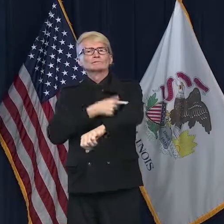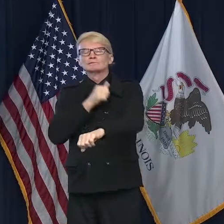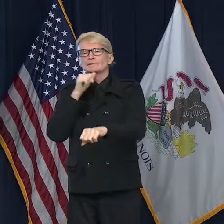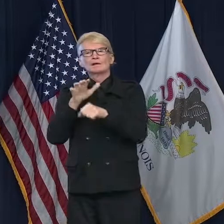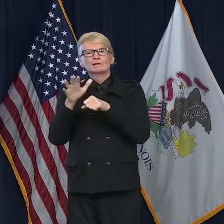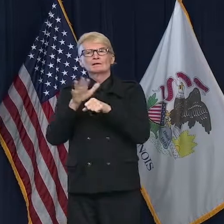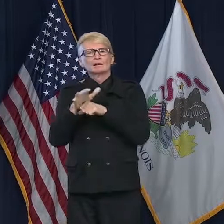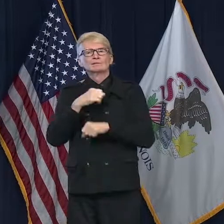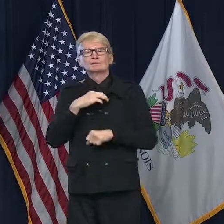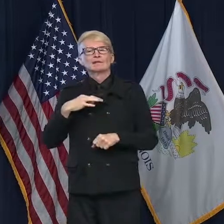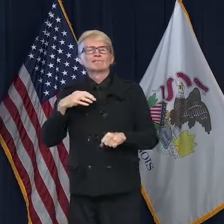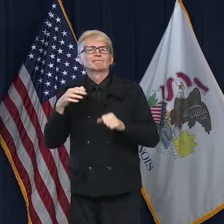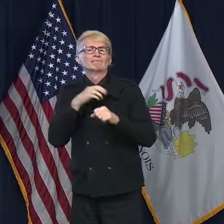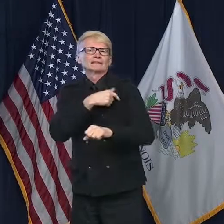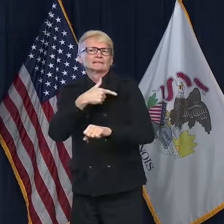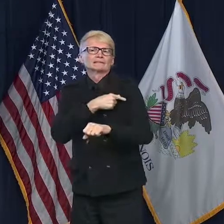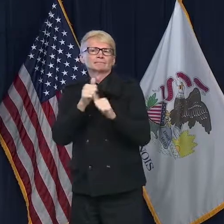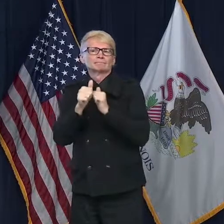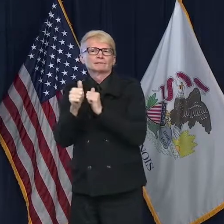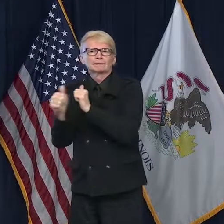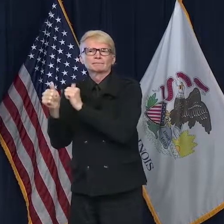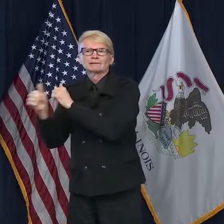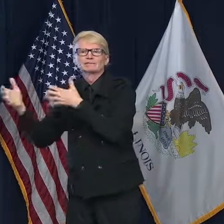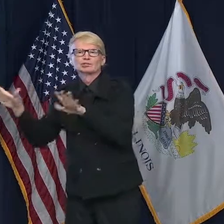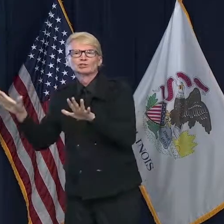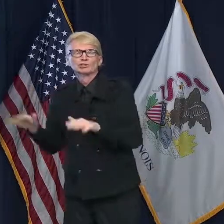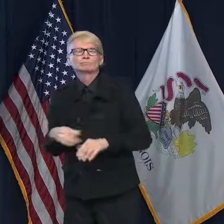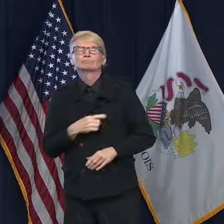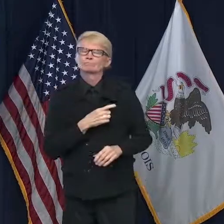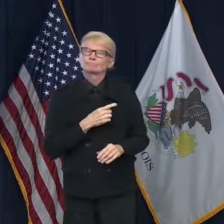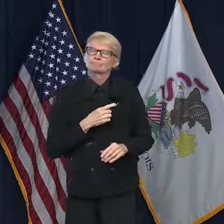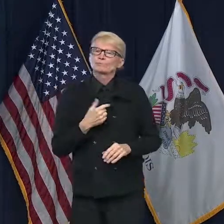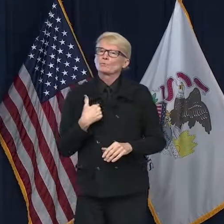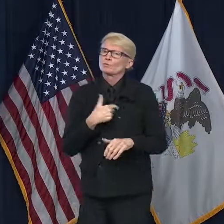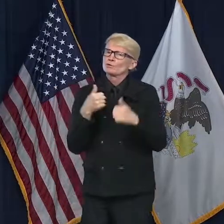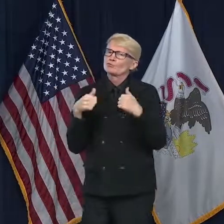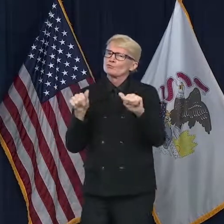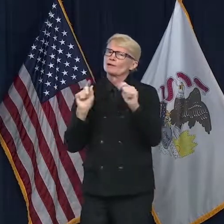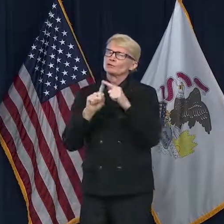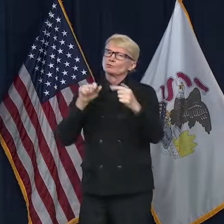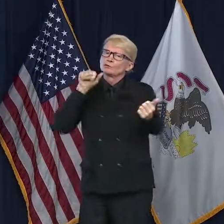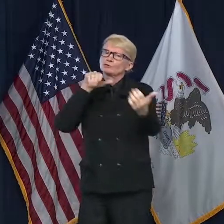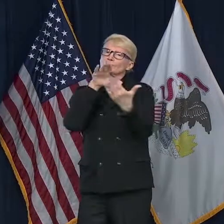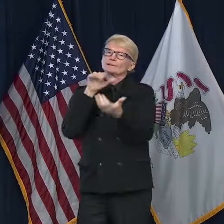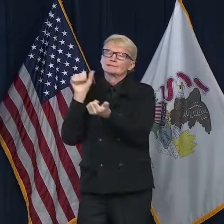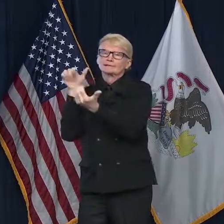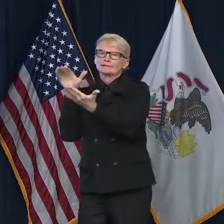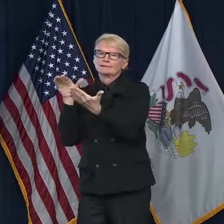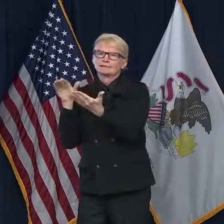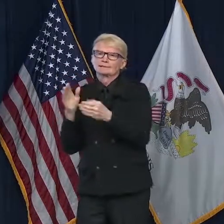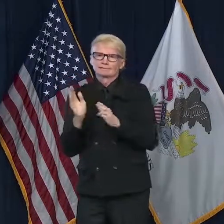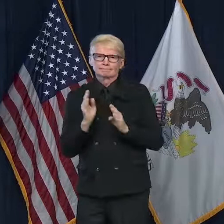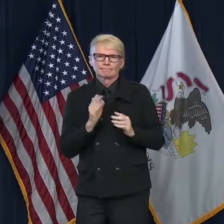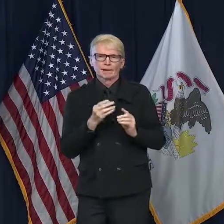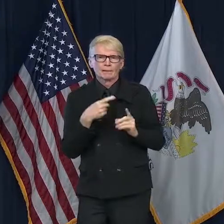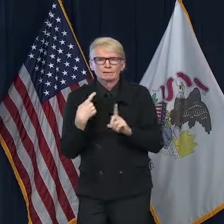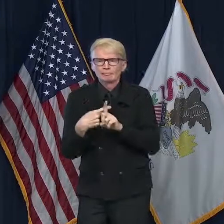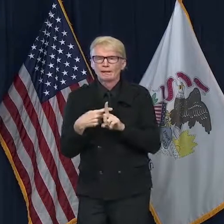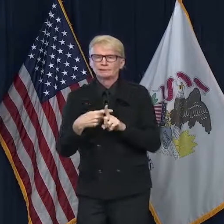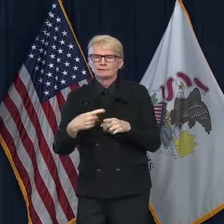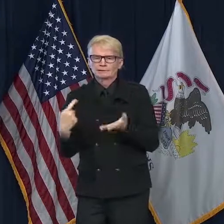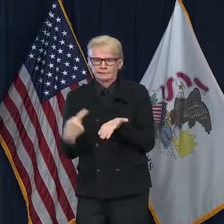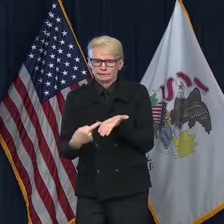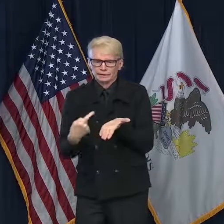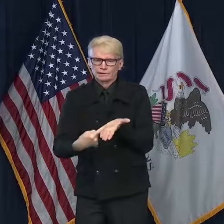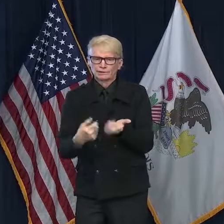to vaccinate? Yeah. So we have not only a social media campaign to address them, but also we've talked to the union representatives,